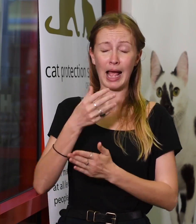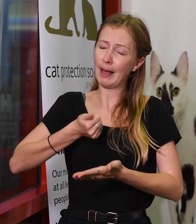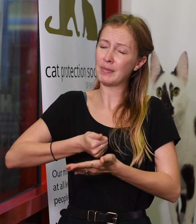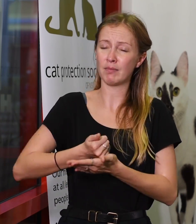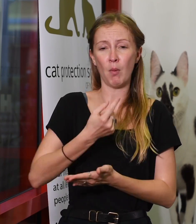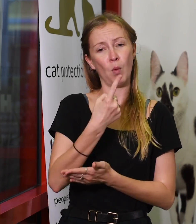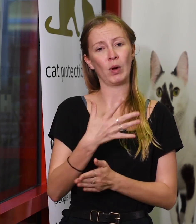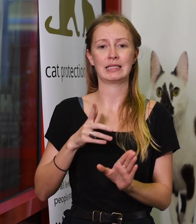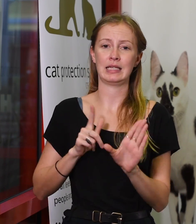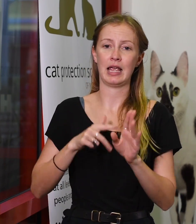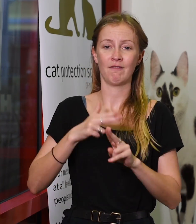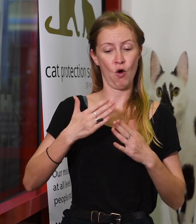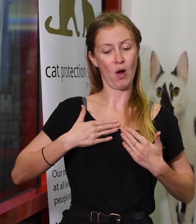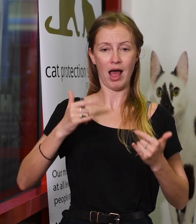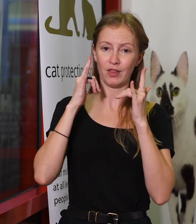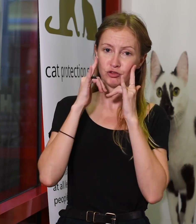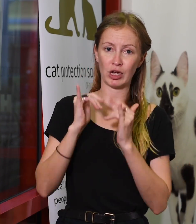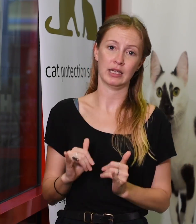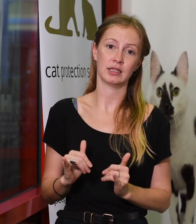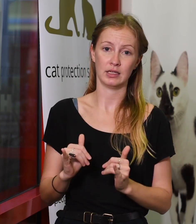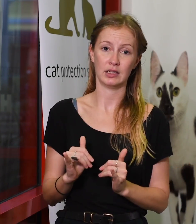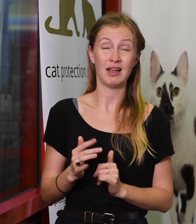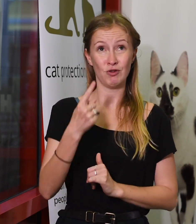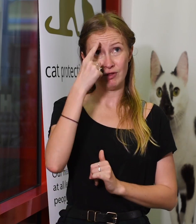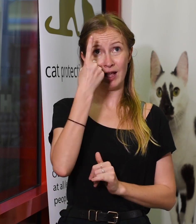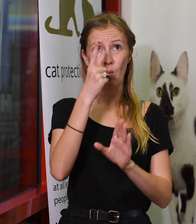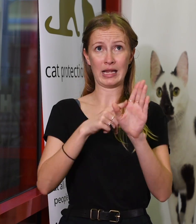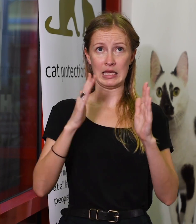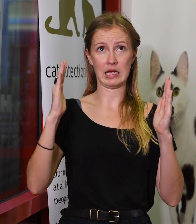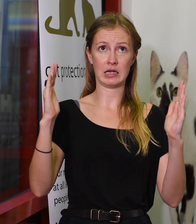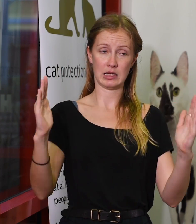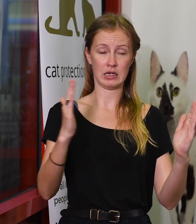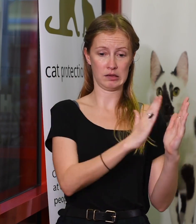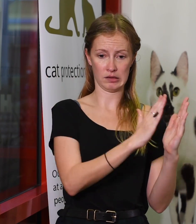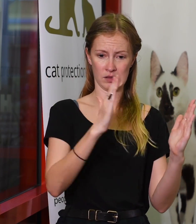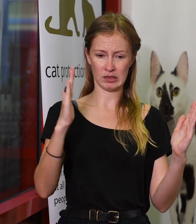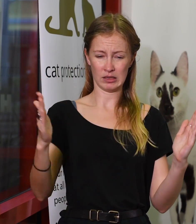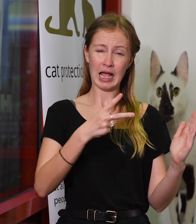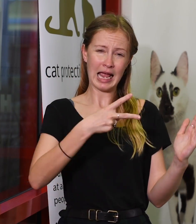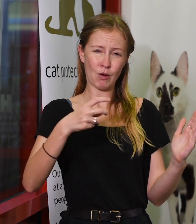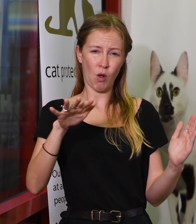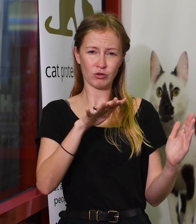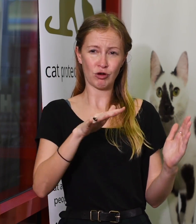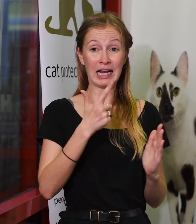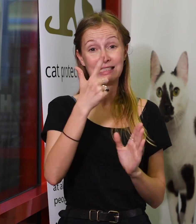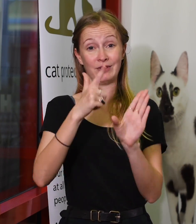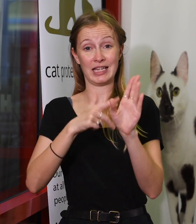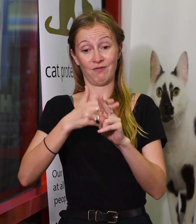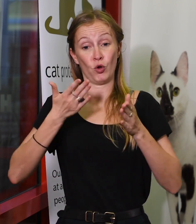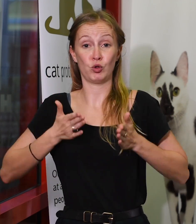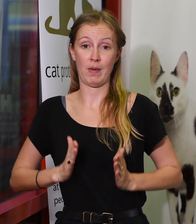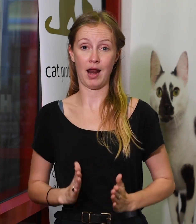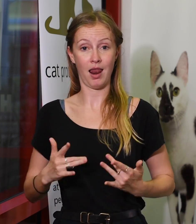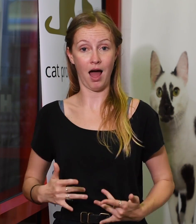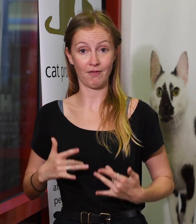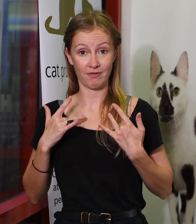for a health check. And if you think about it, 1 year of a cat's life is equivalent to about 7 years of our lives. So if